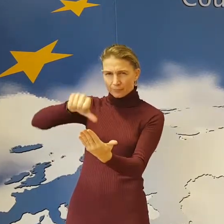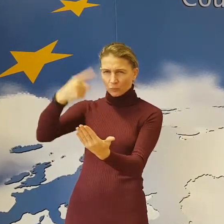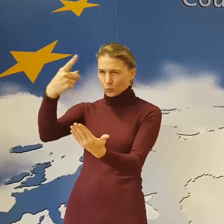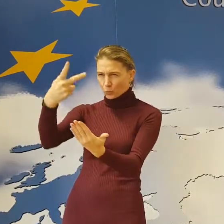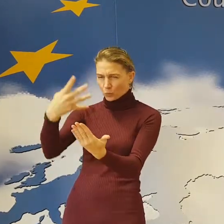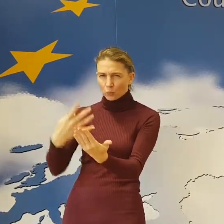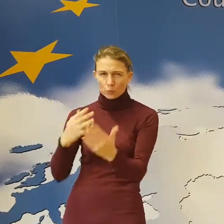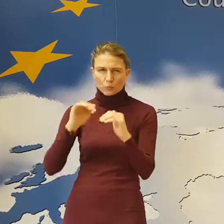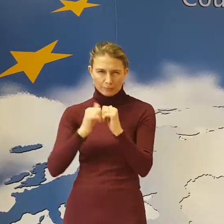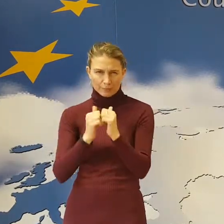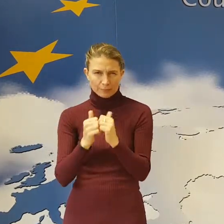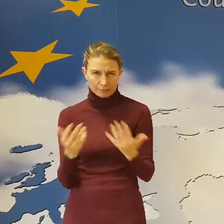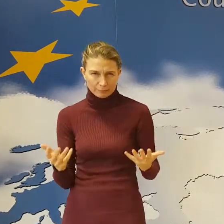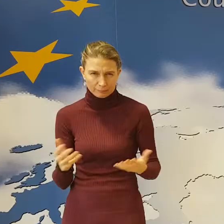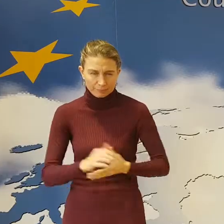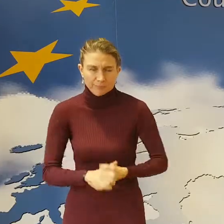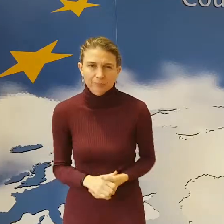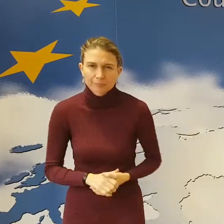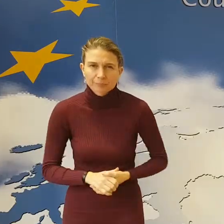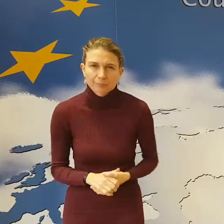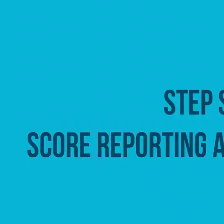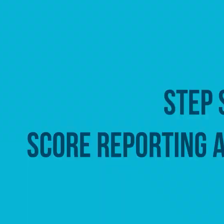up your score at the end.